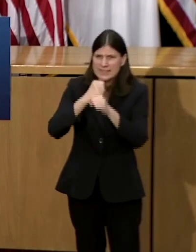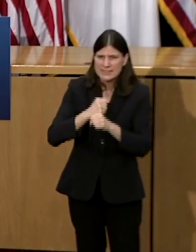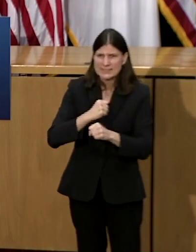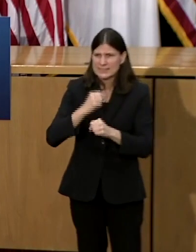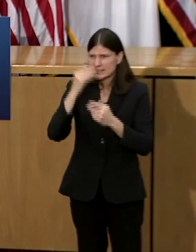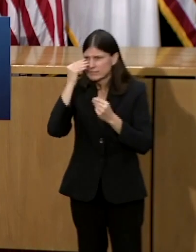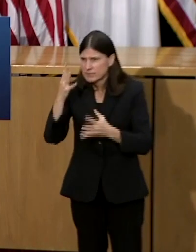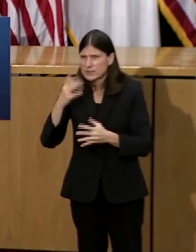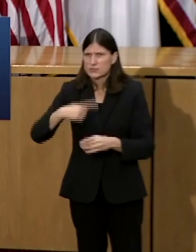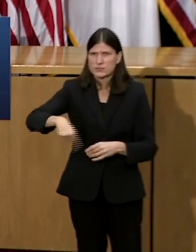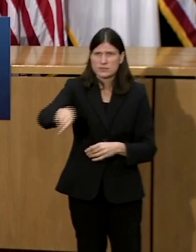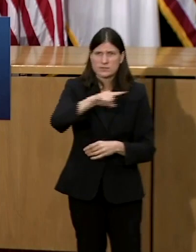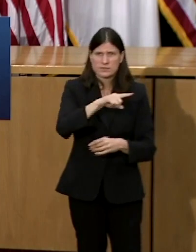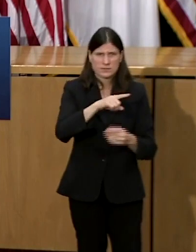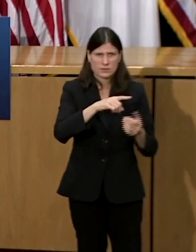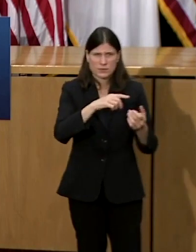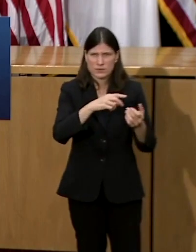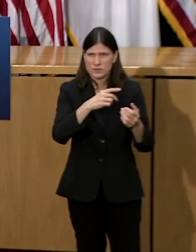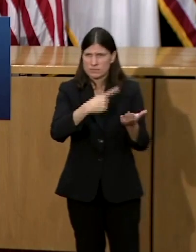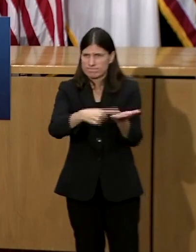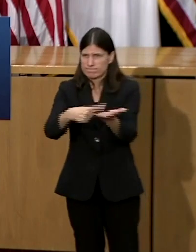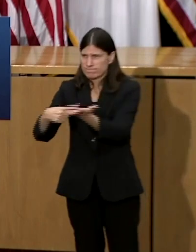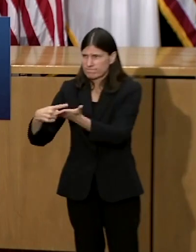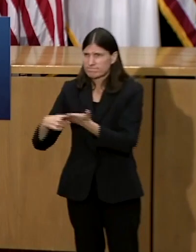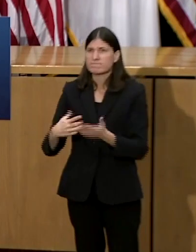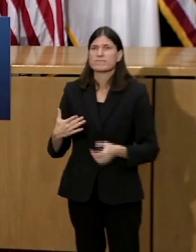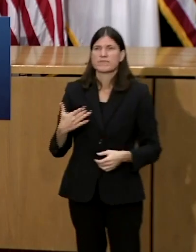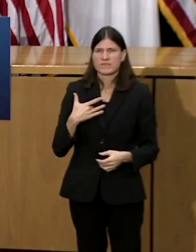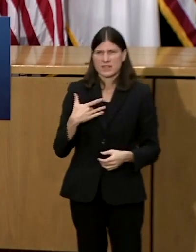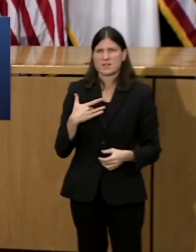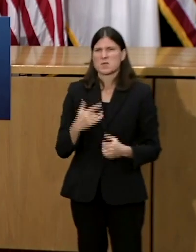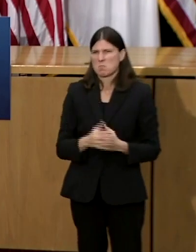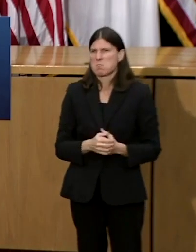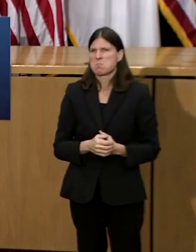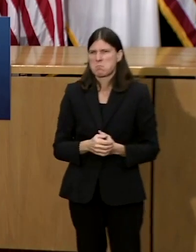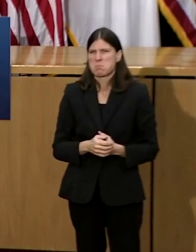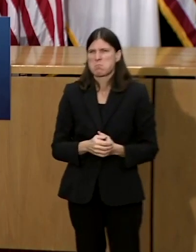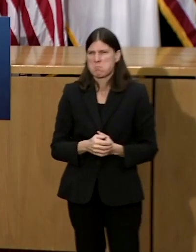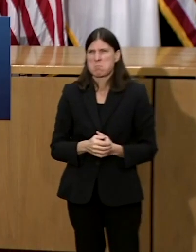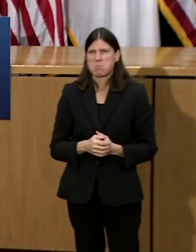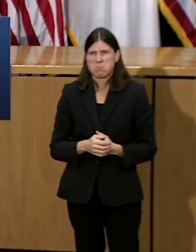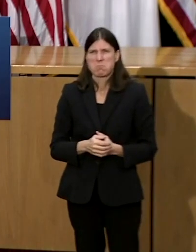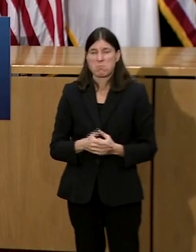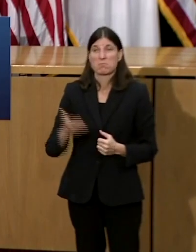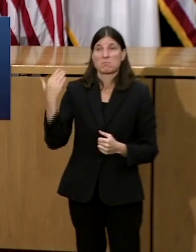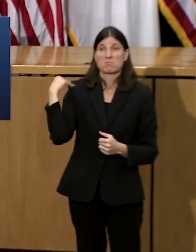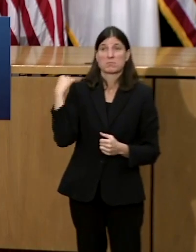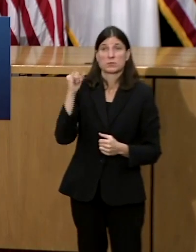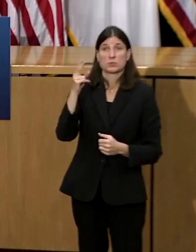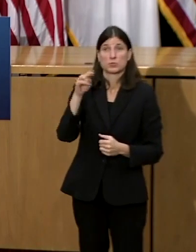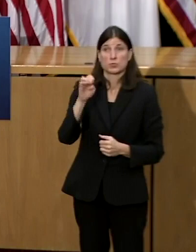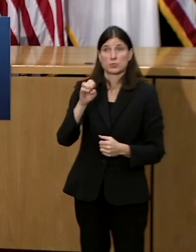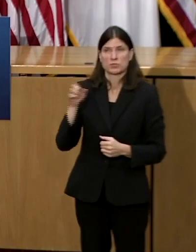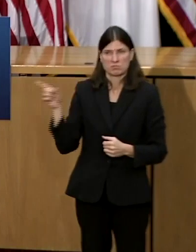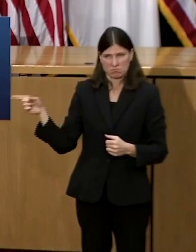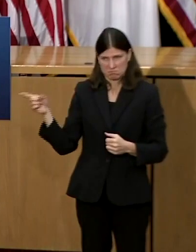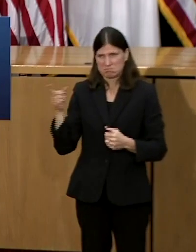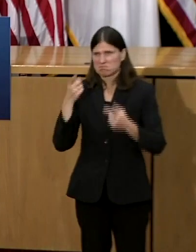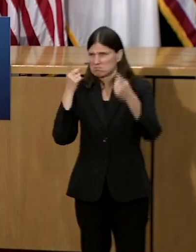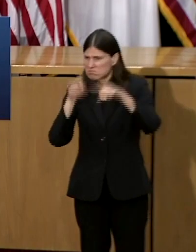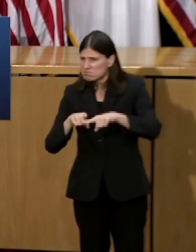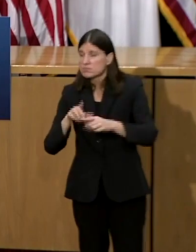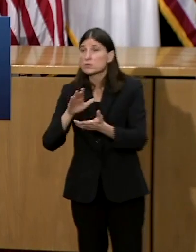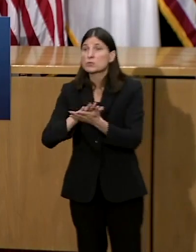interventions. Our chapter supported the state's school reopening guidance in June, and we've monitored data from across the state and nation to see how